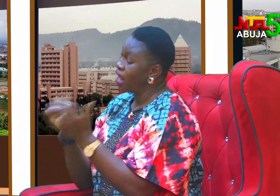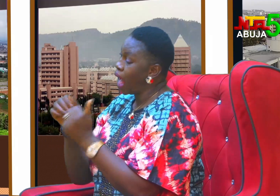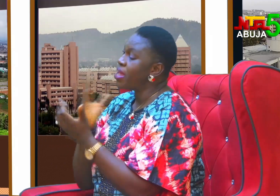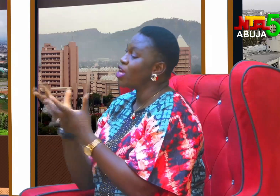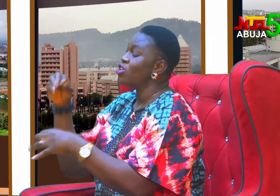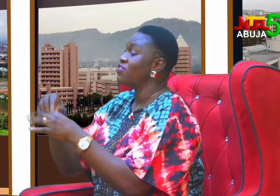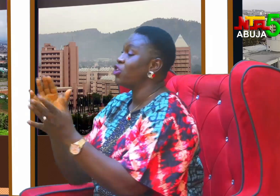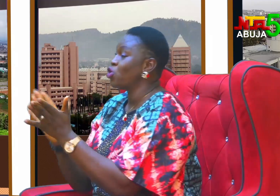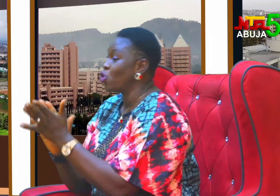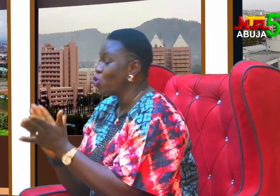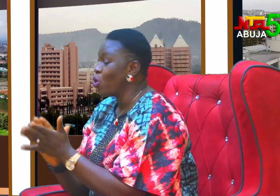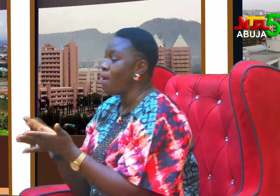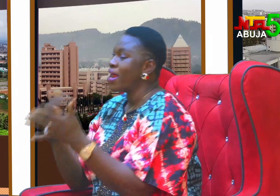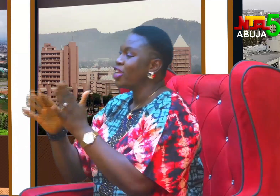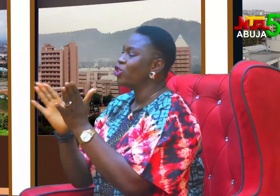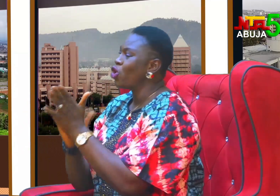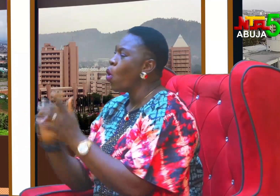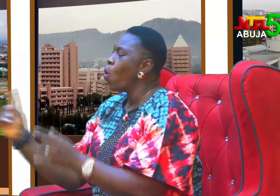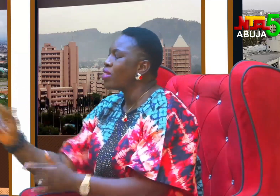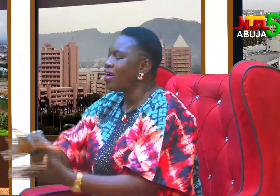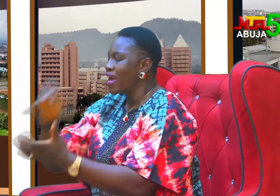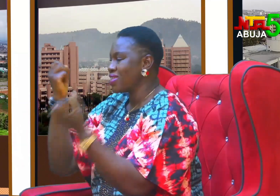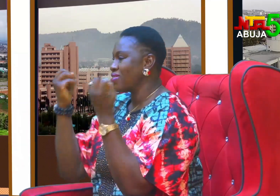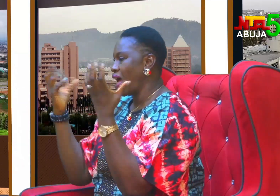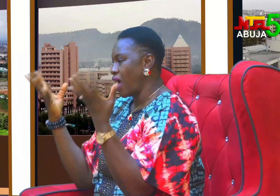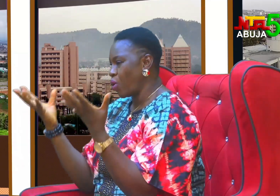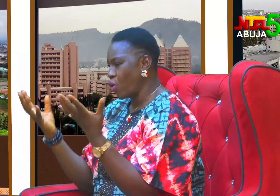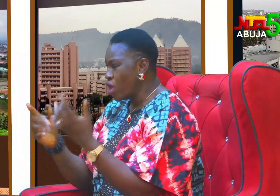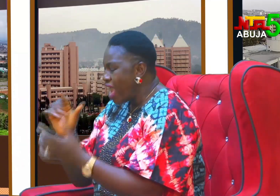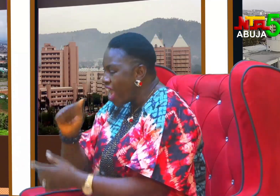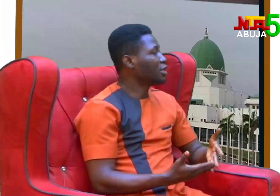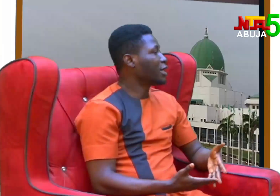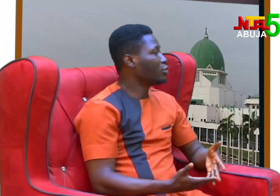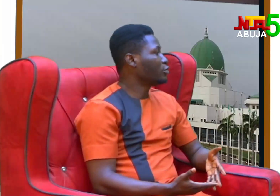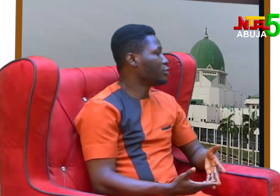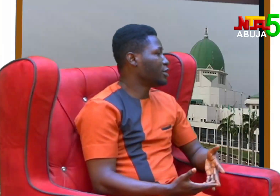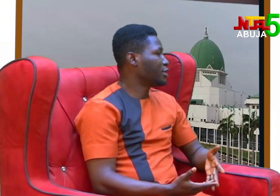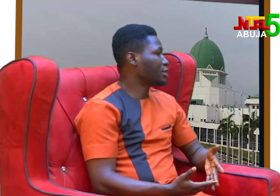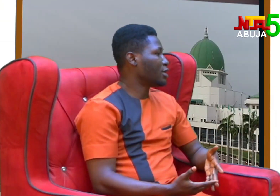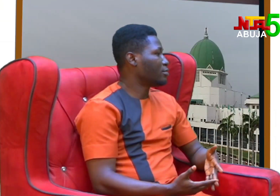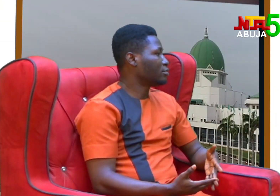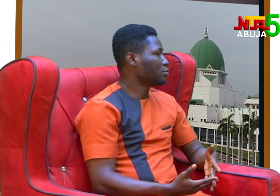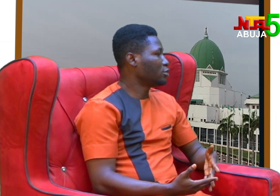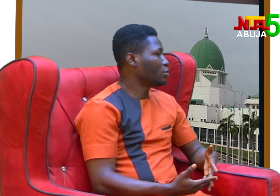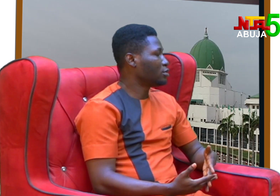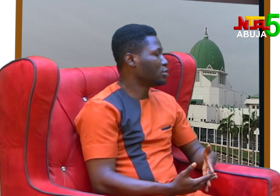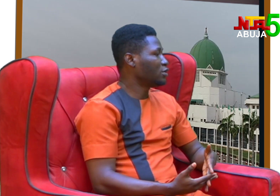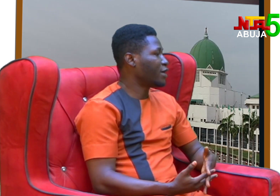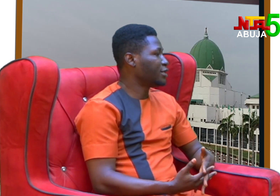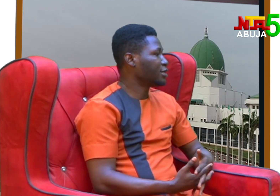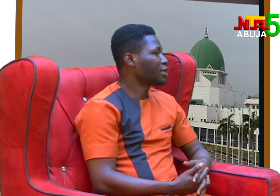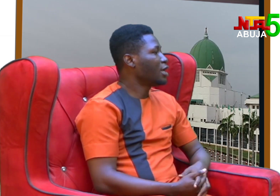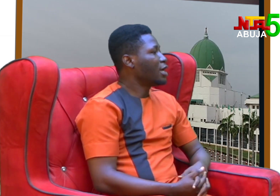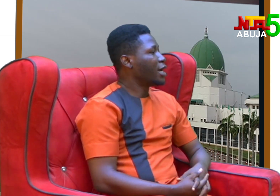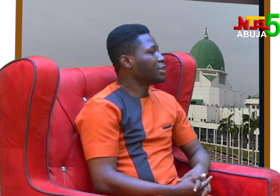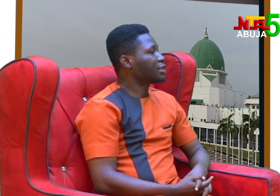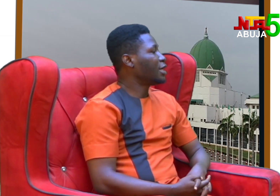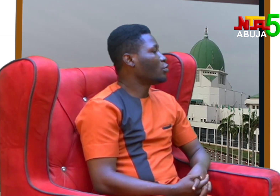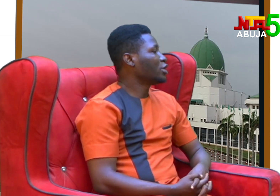the need also to encourage deaf persons to go to school, because without education, they cannot use these devices. And sign language